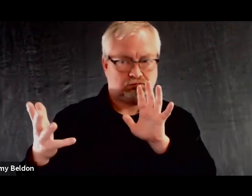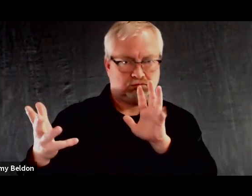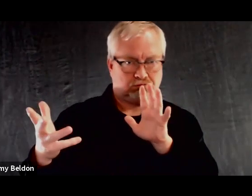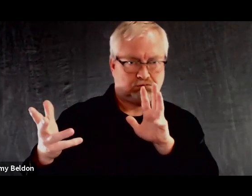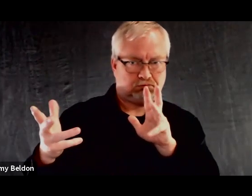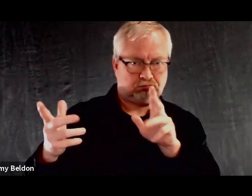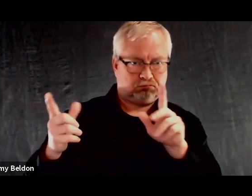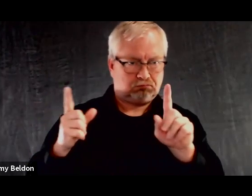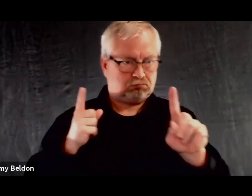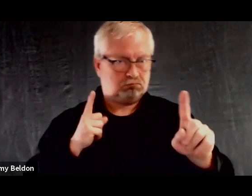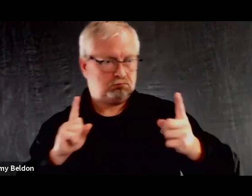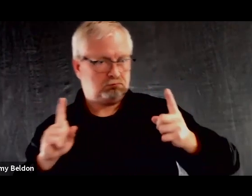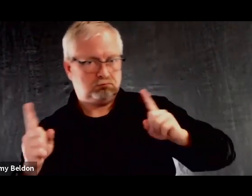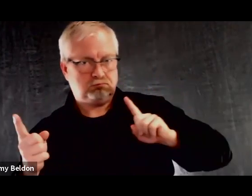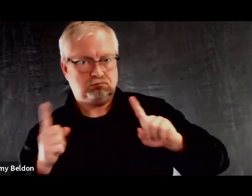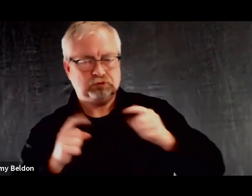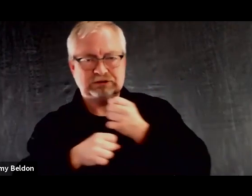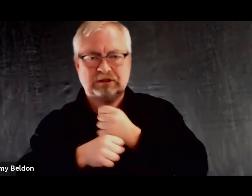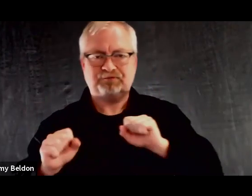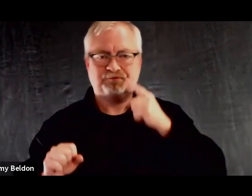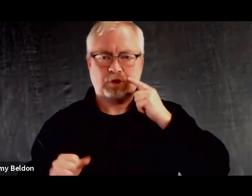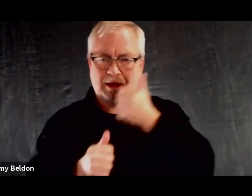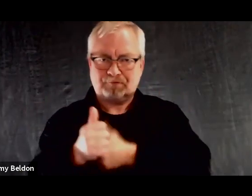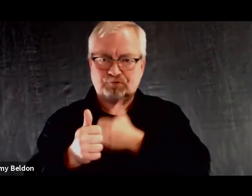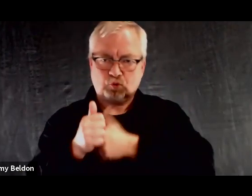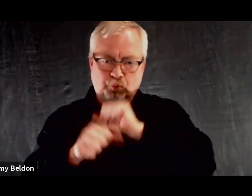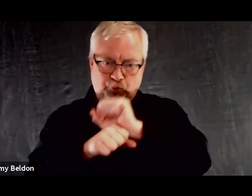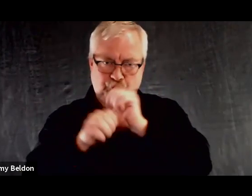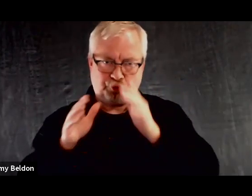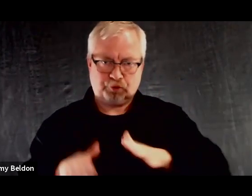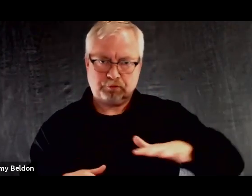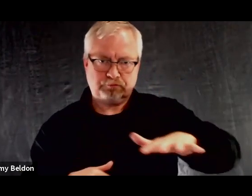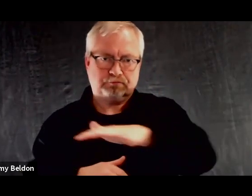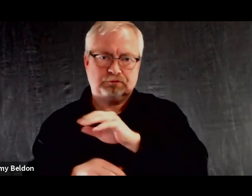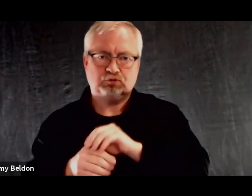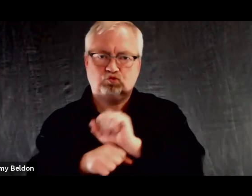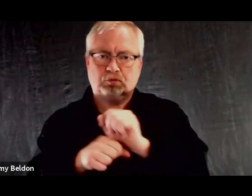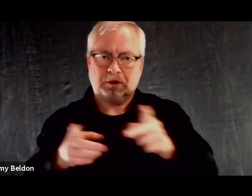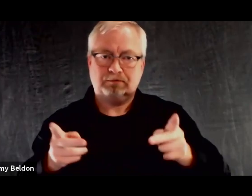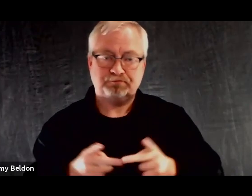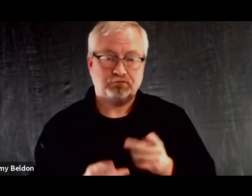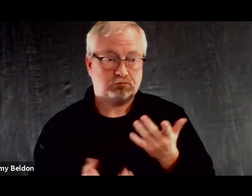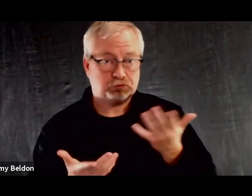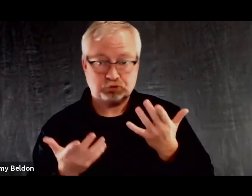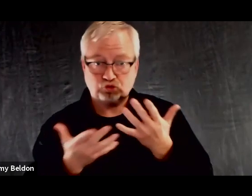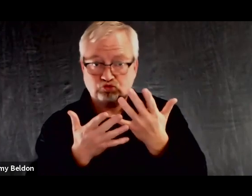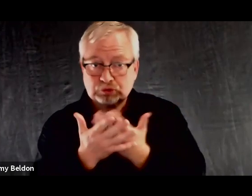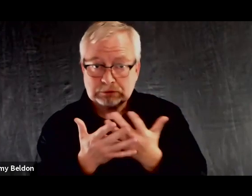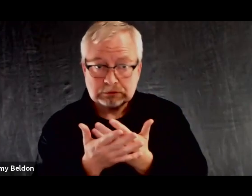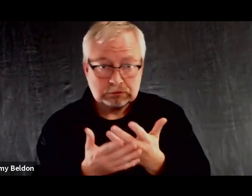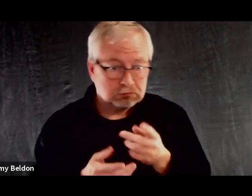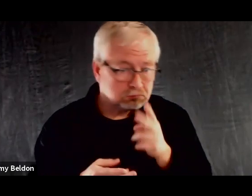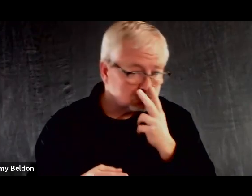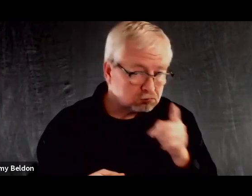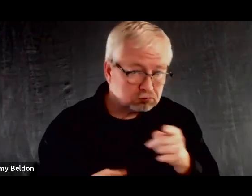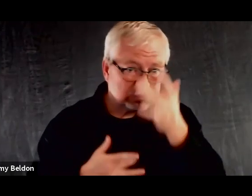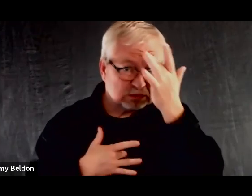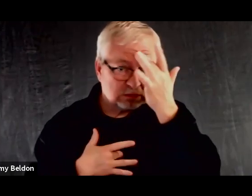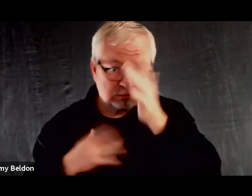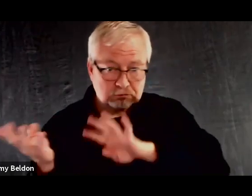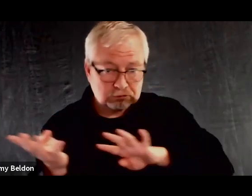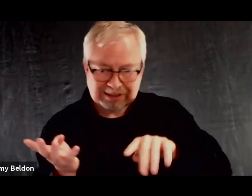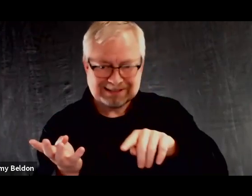can help those workplaces have in terms of their screening protocols for screening out ill workers, really adhering